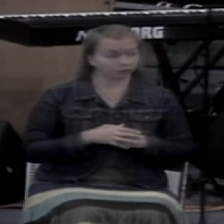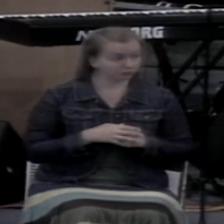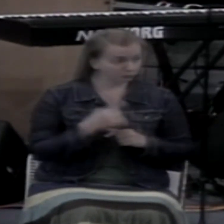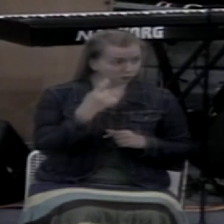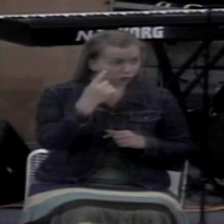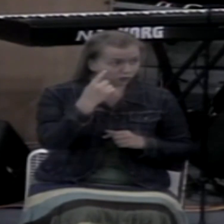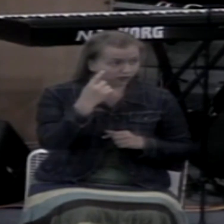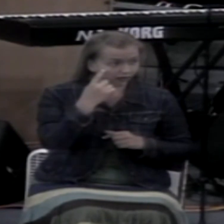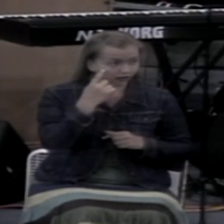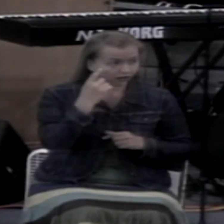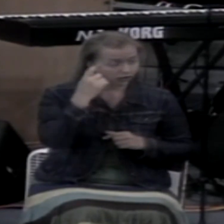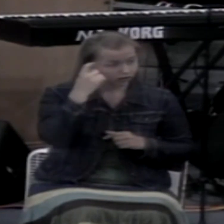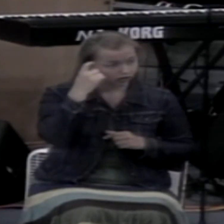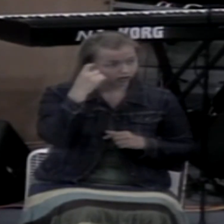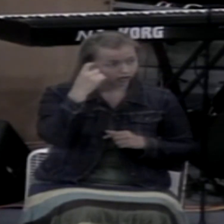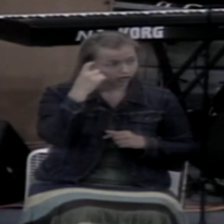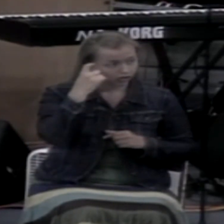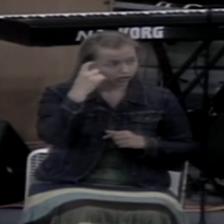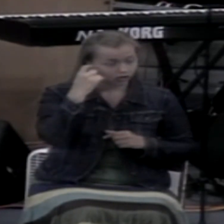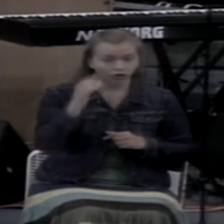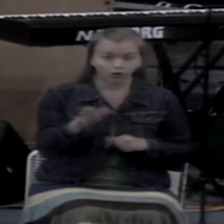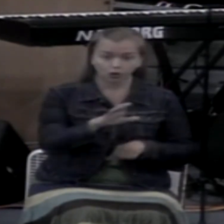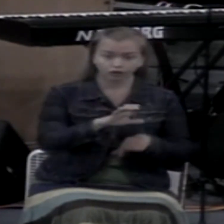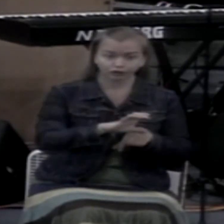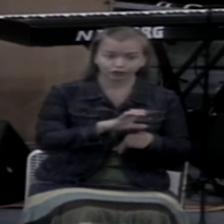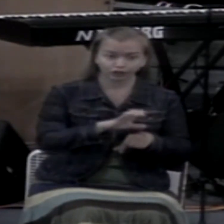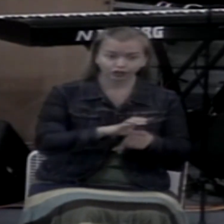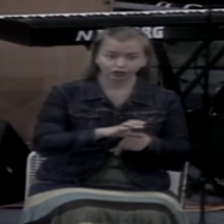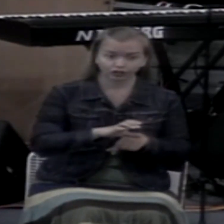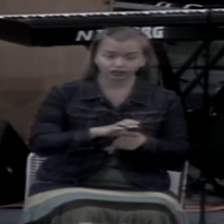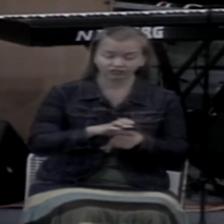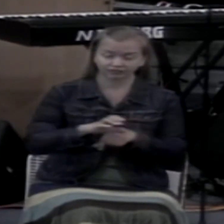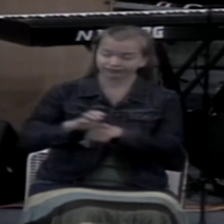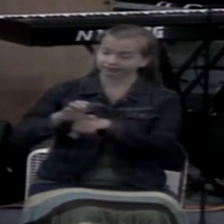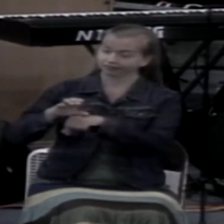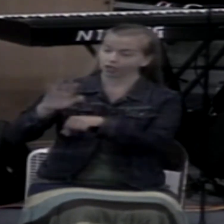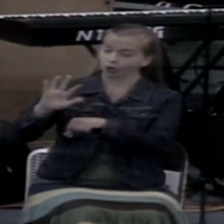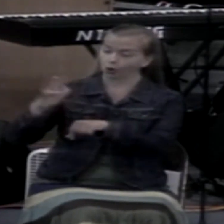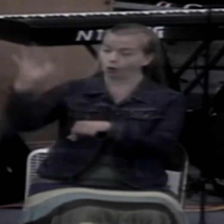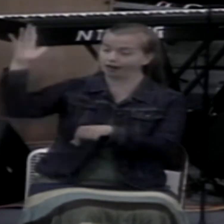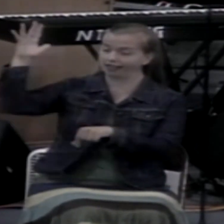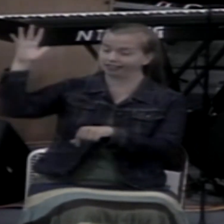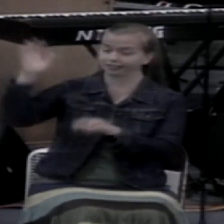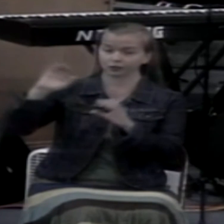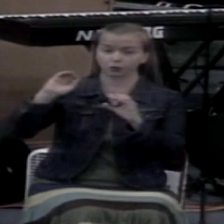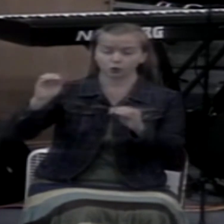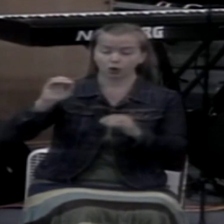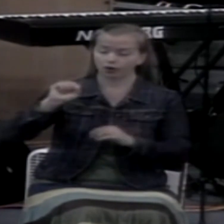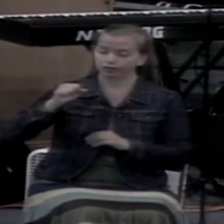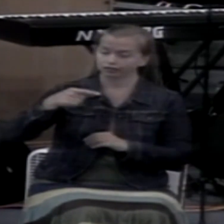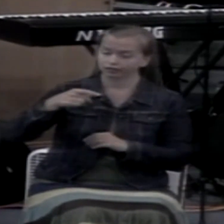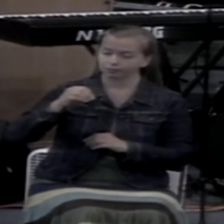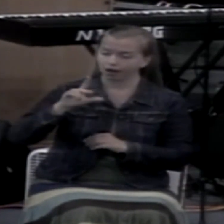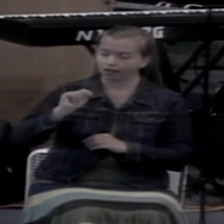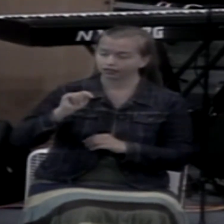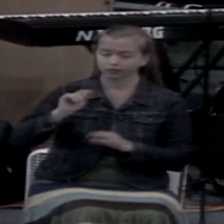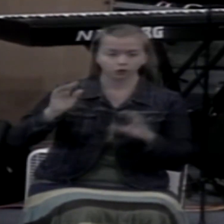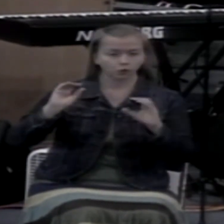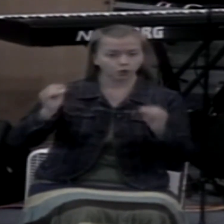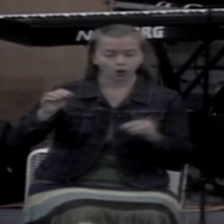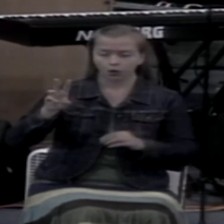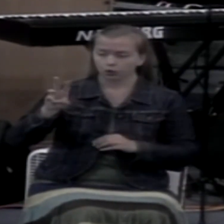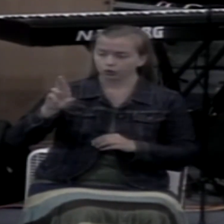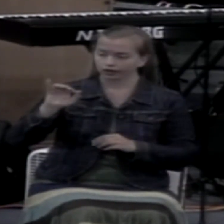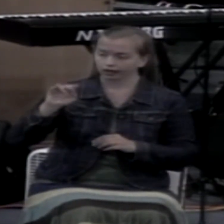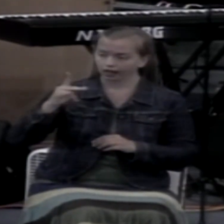See, God can forgive somebody, but people have a problem forgiving them. That's where the attitudes come in. Oh, I don't belong.